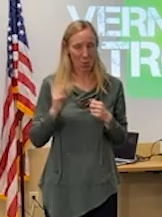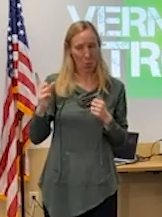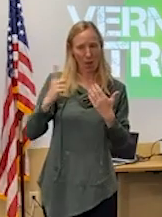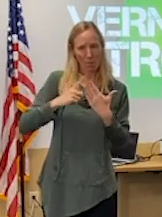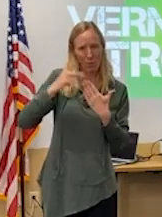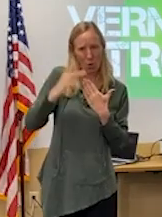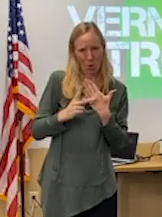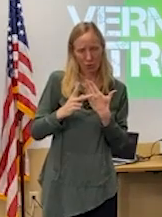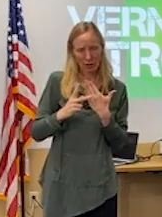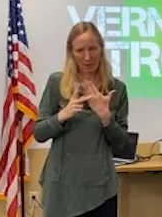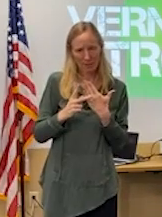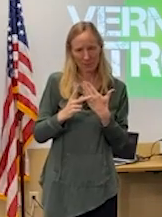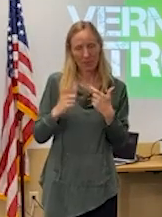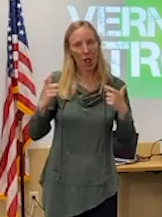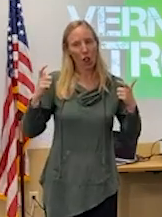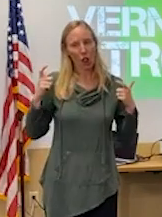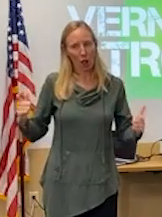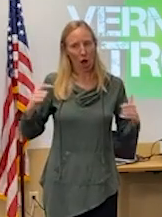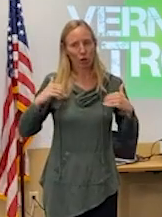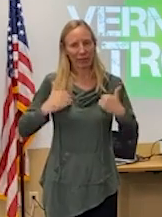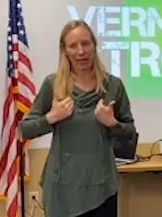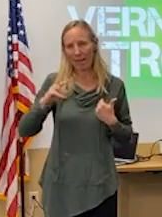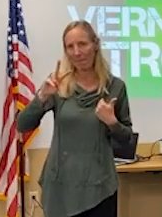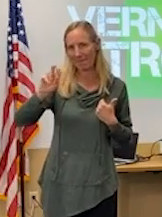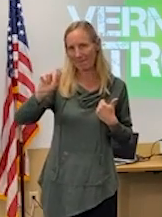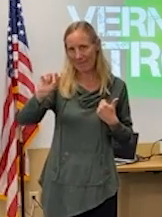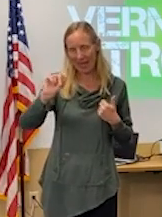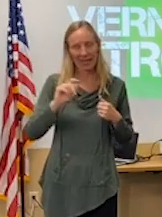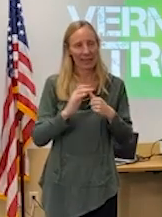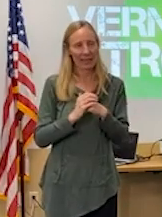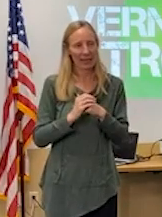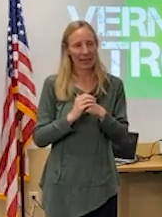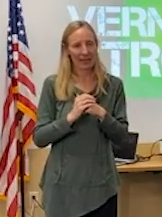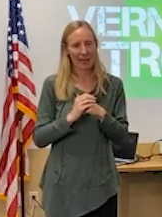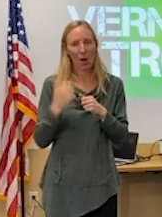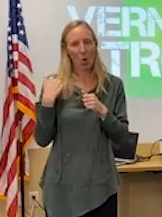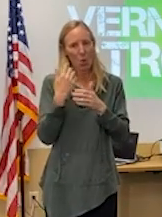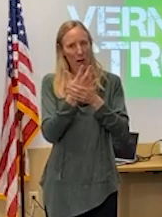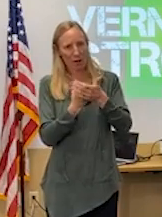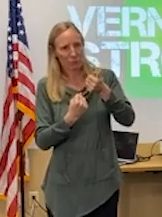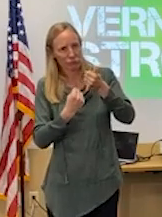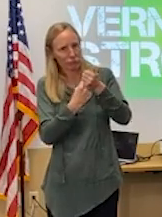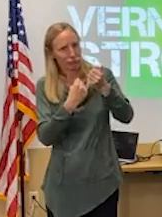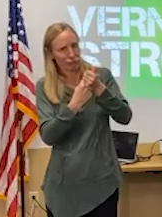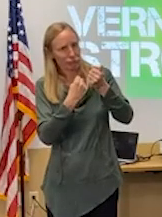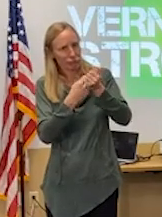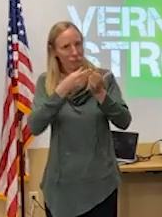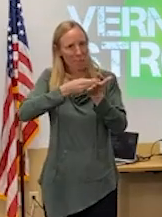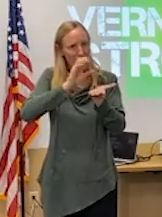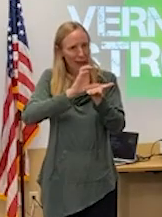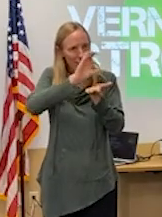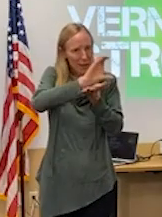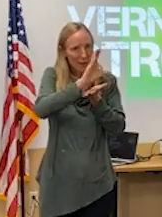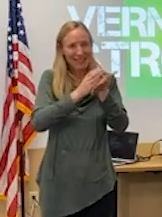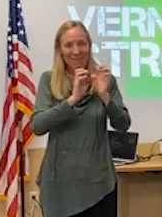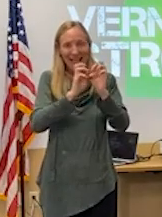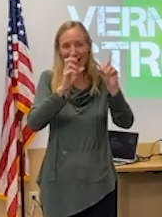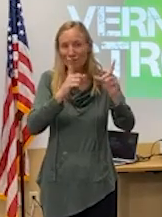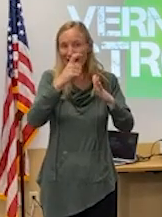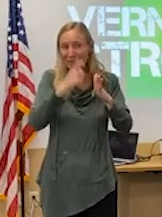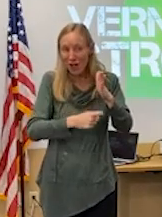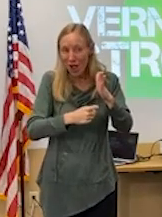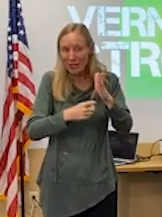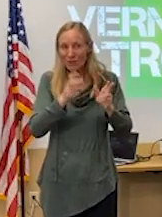program, this was large animal vet, where we were subsidizing some of the education